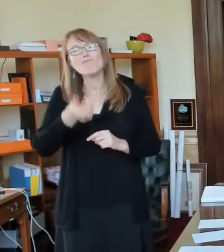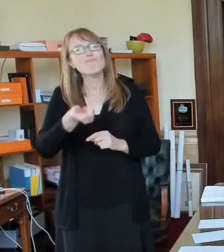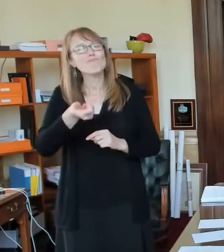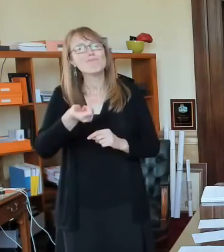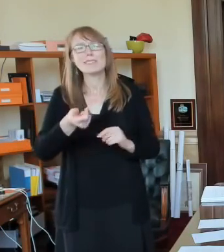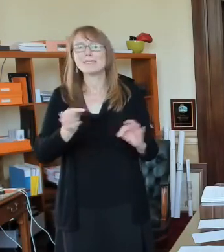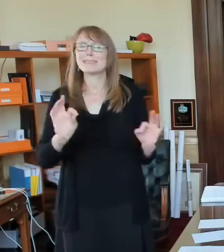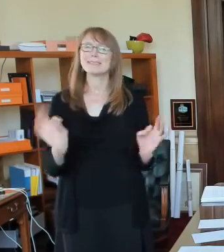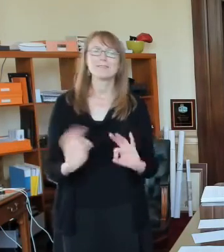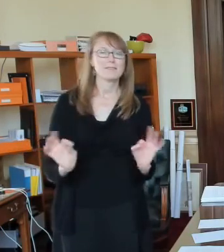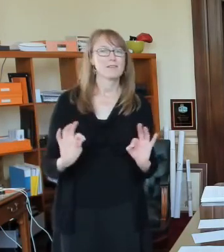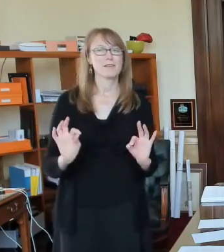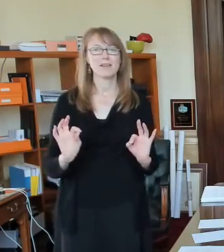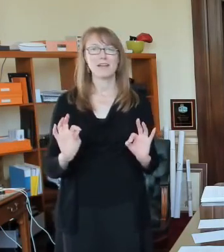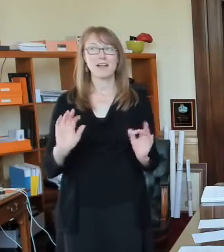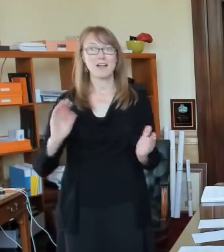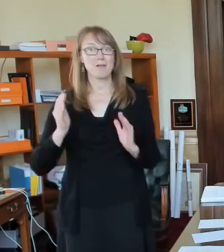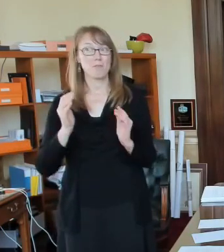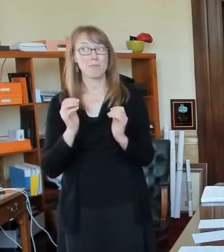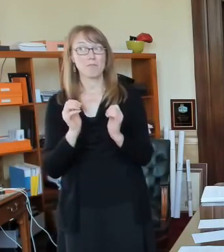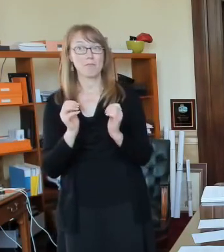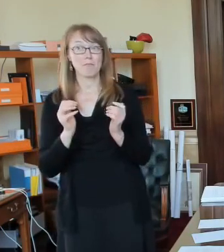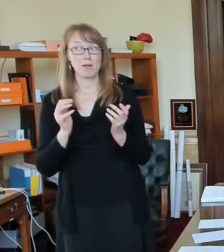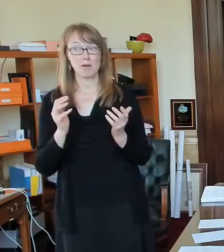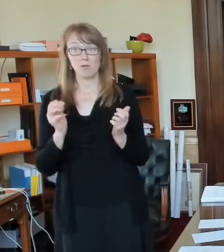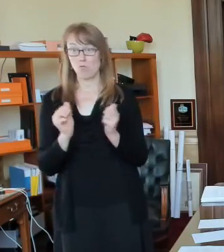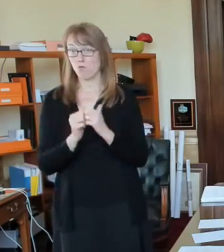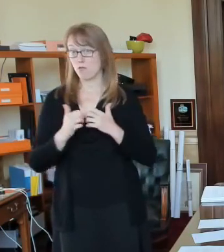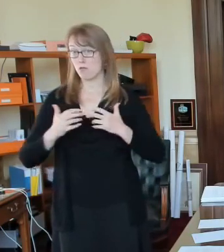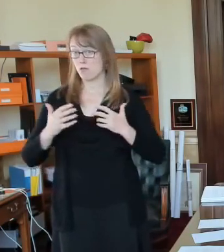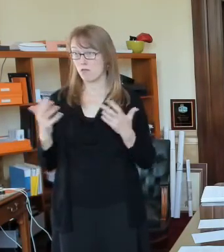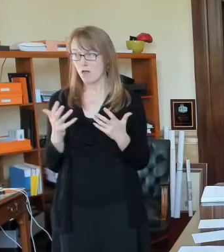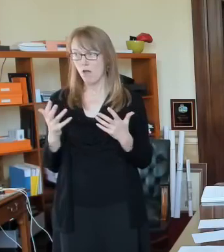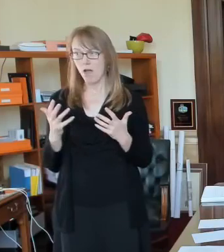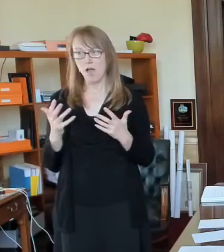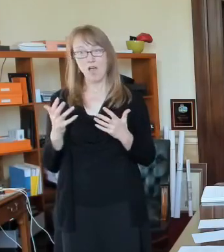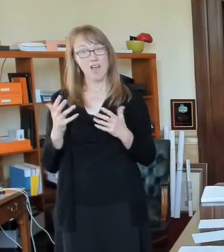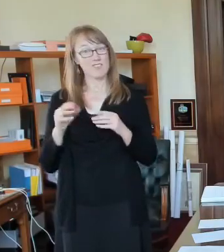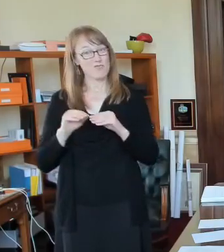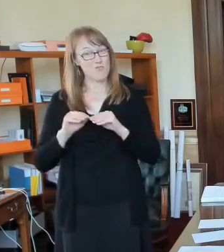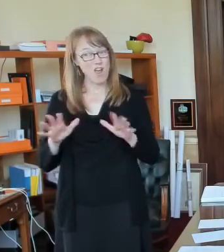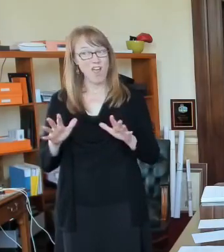taking steps that would have to restrict the businesses that are open. So